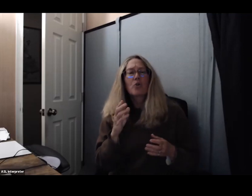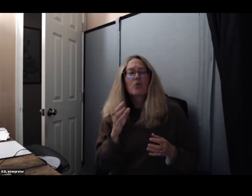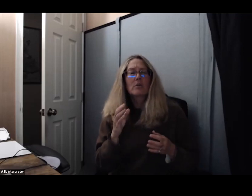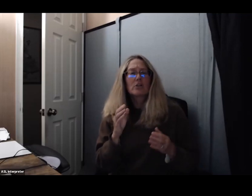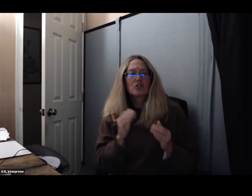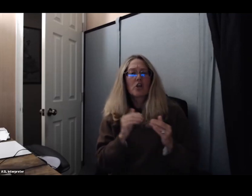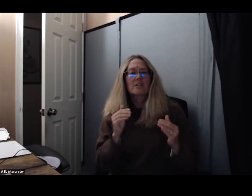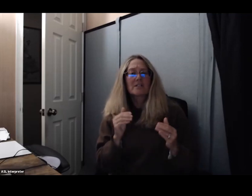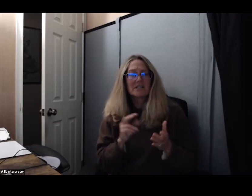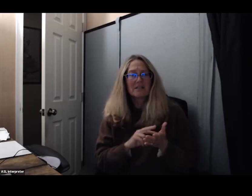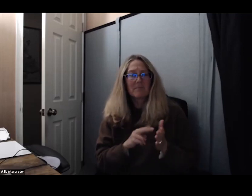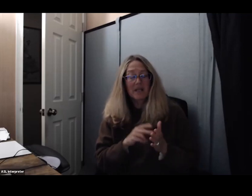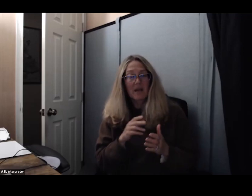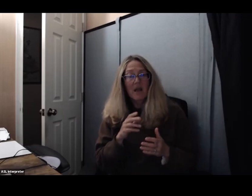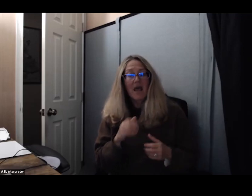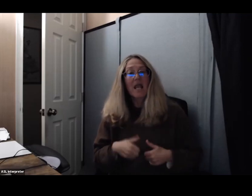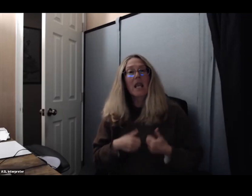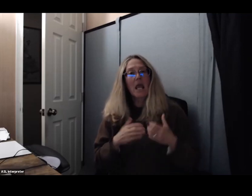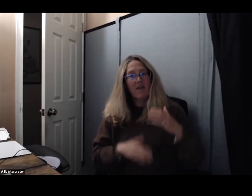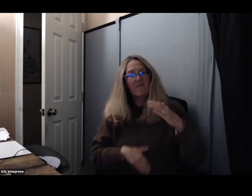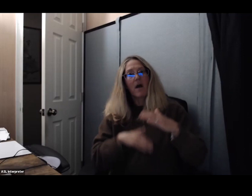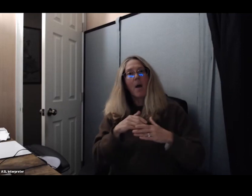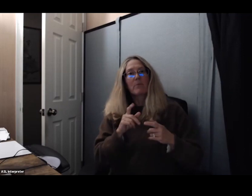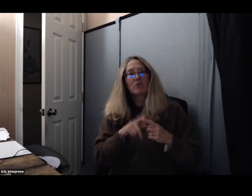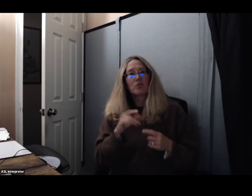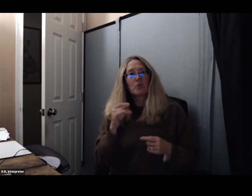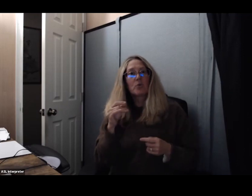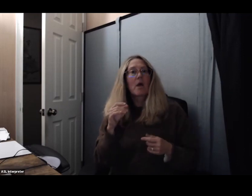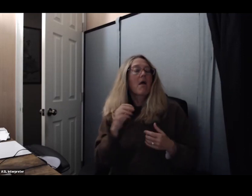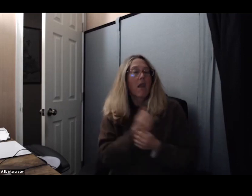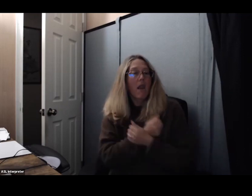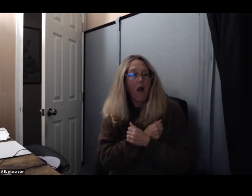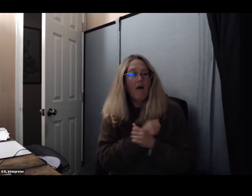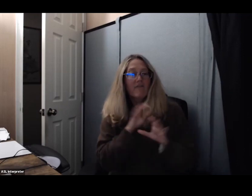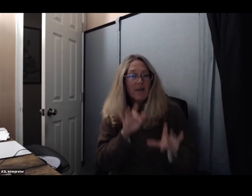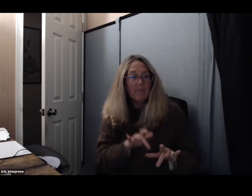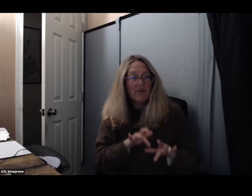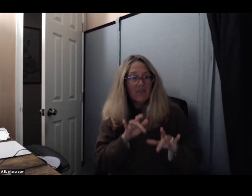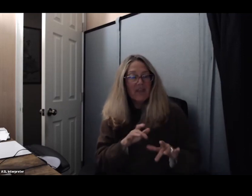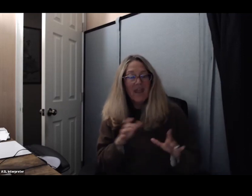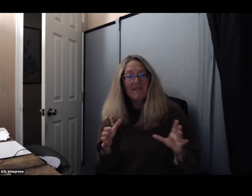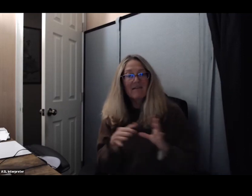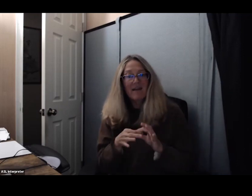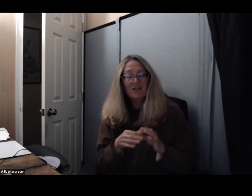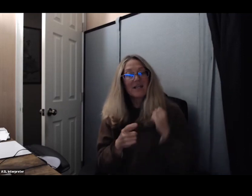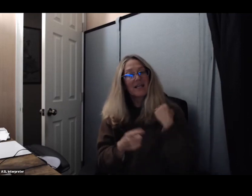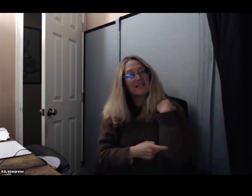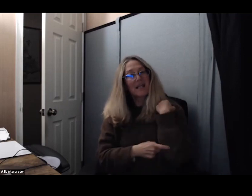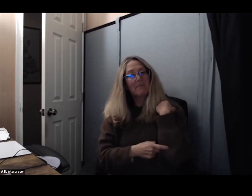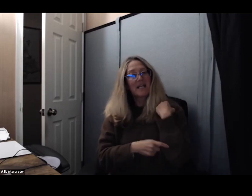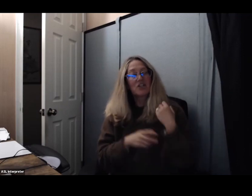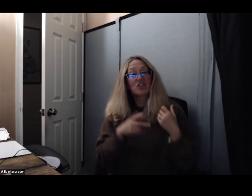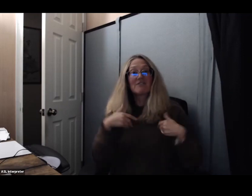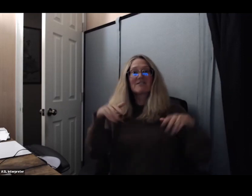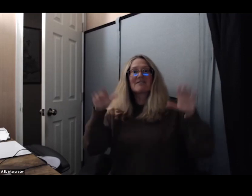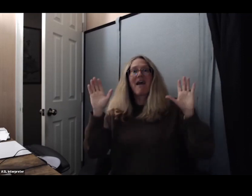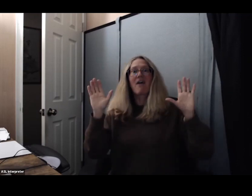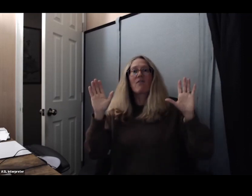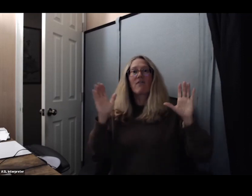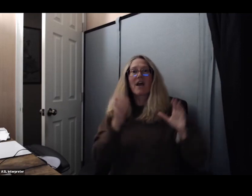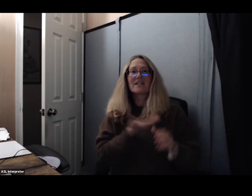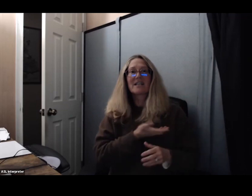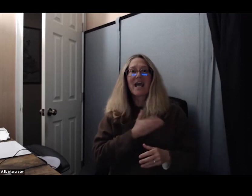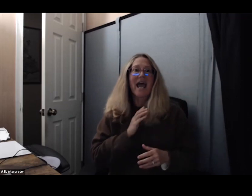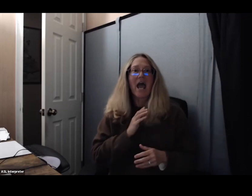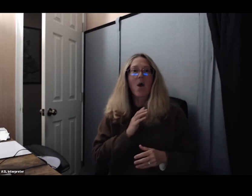to live up to our ideals of love, empathy, and connection, while the temptation would be to sacrifice our ideals on